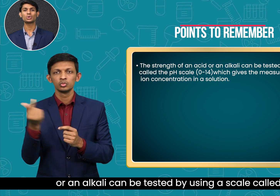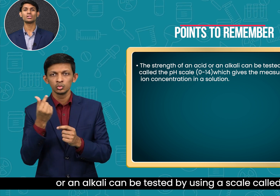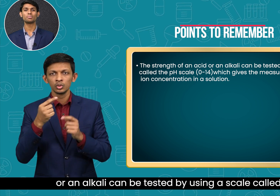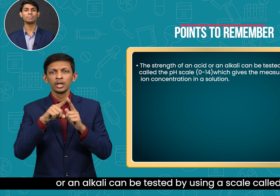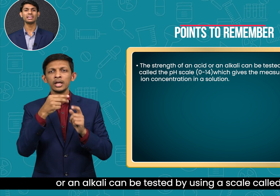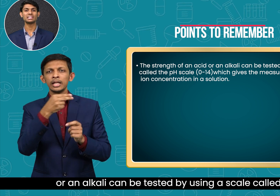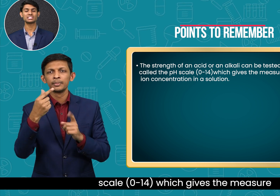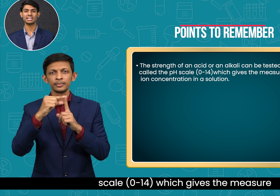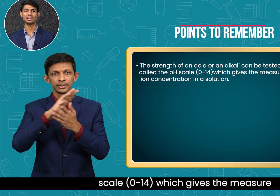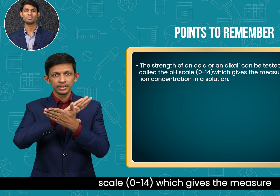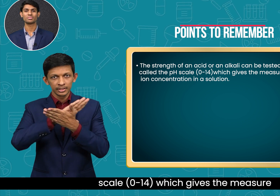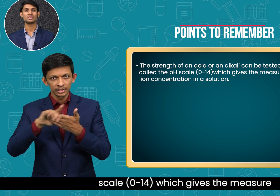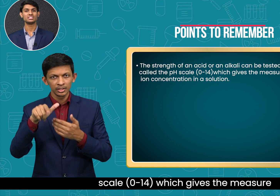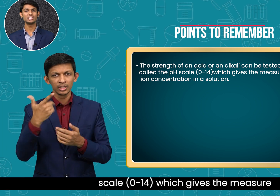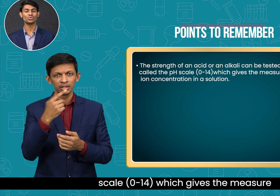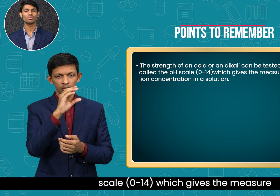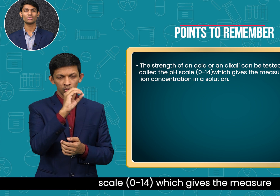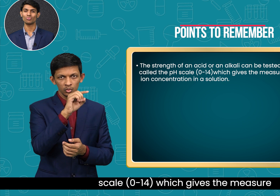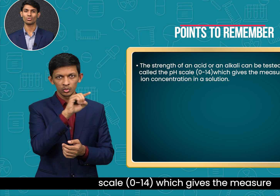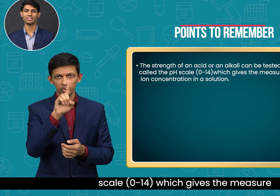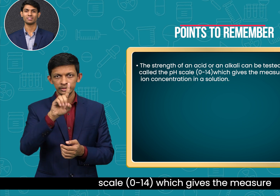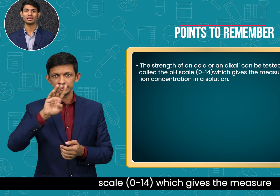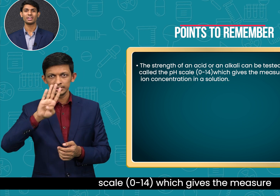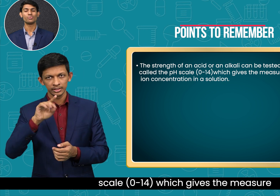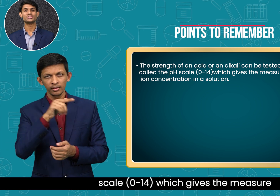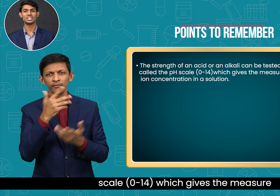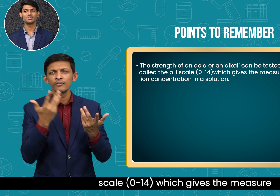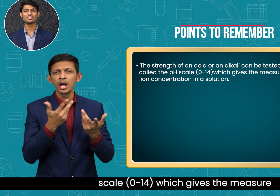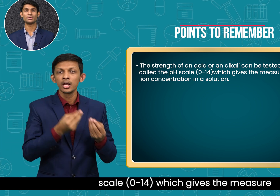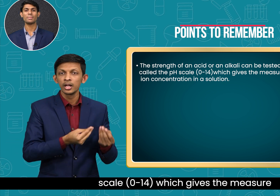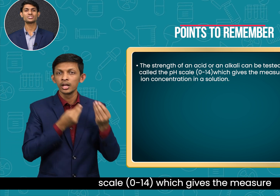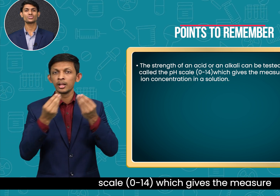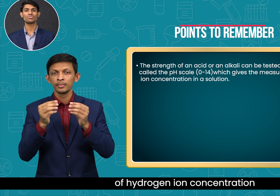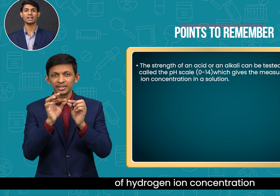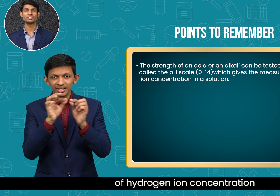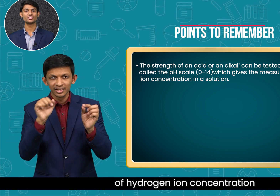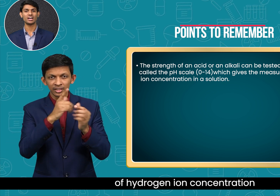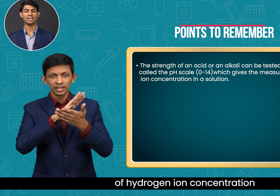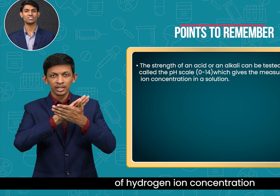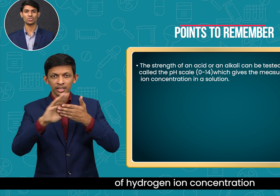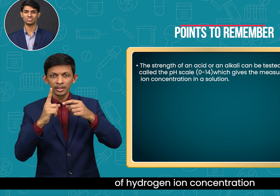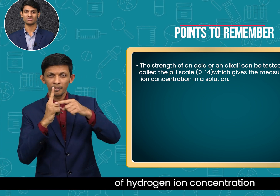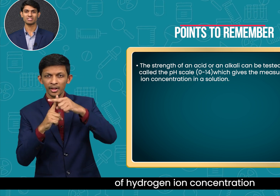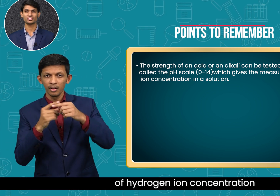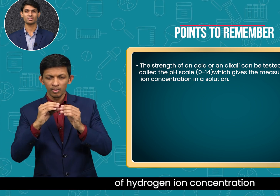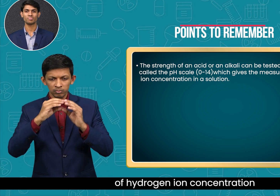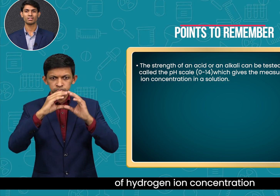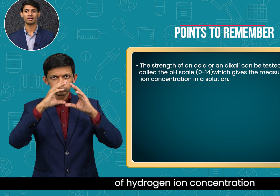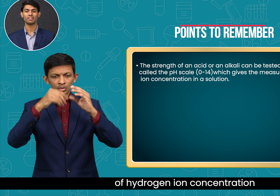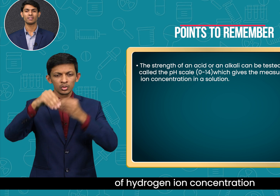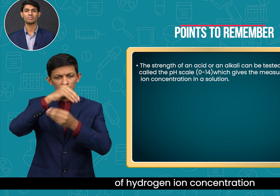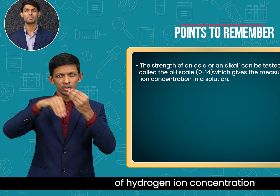scale called the pH scale 0 to 14, which gives the measure of hydrogen ion